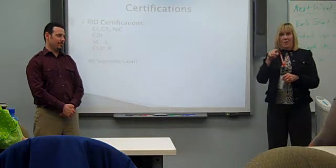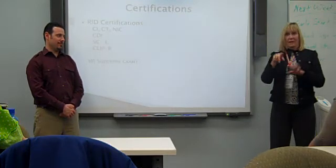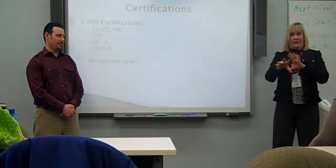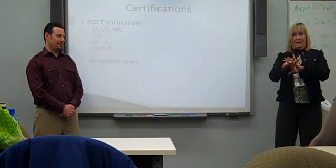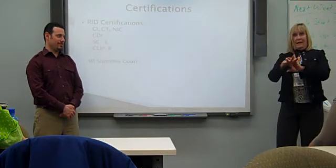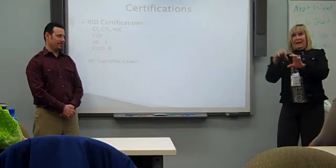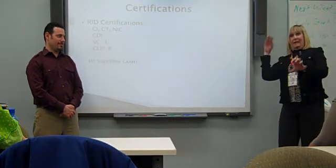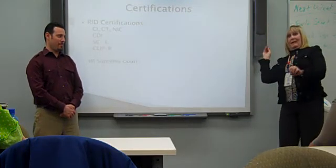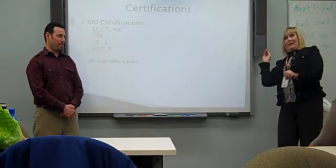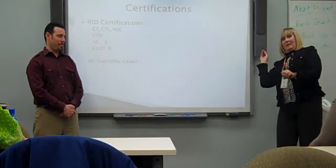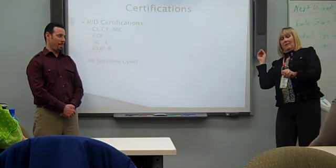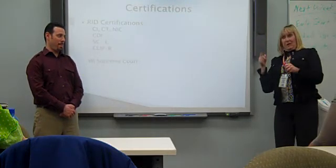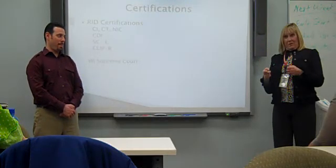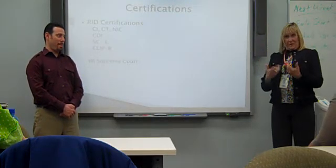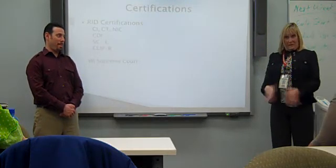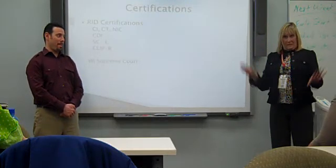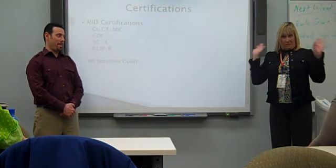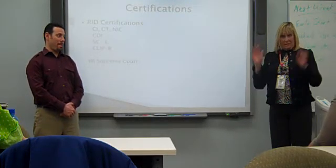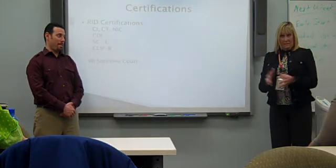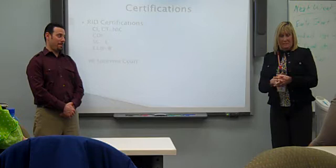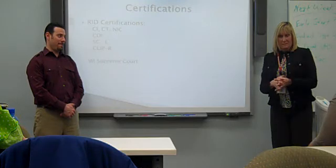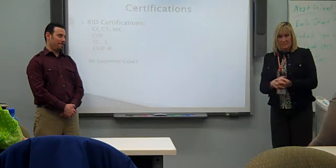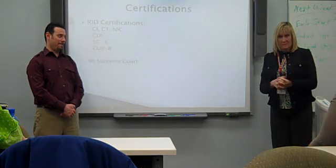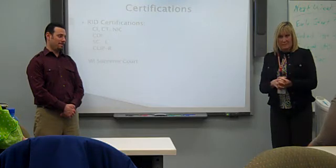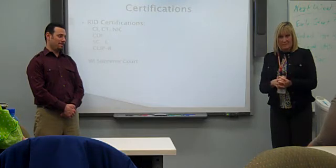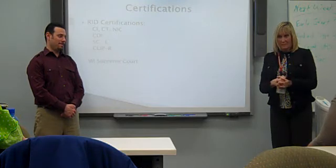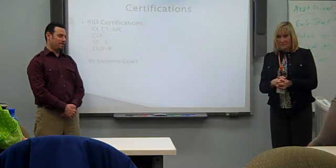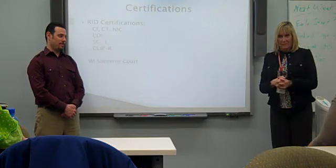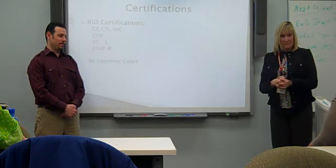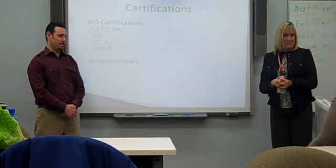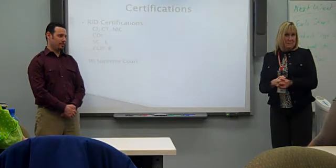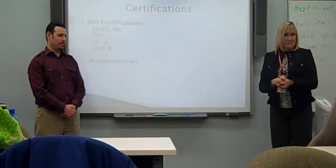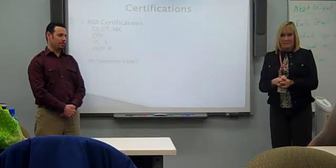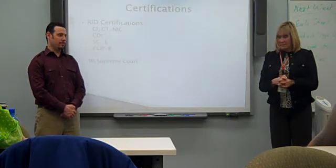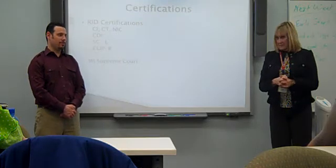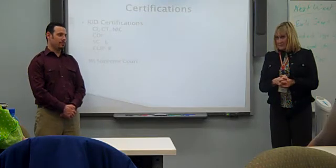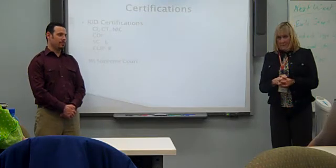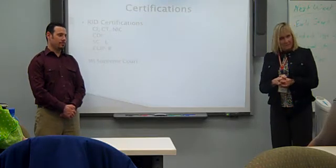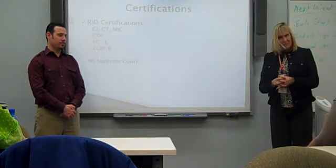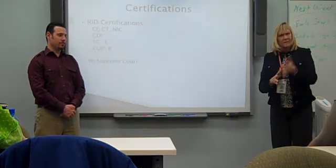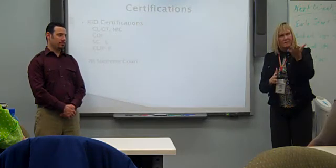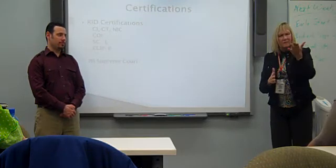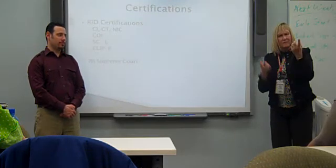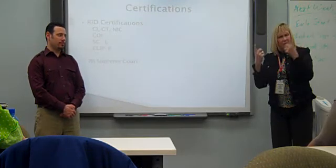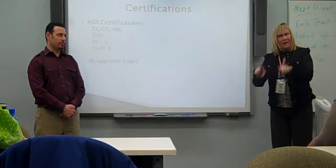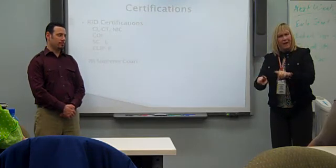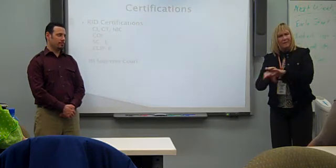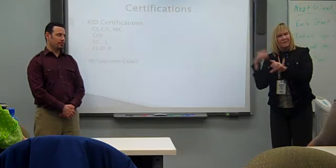So suppose someone's in a prison, and they're about to be let out of prison.